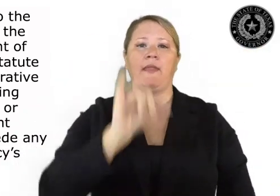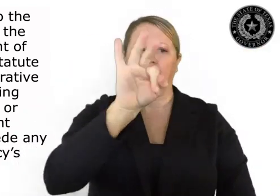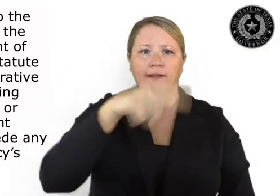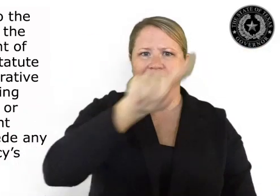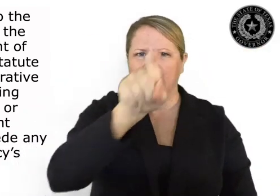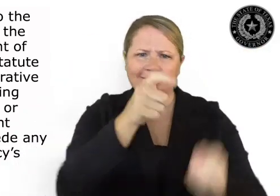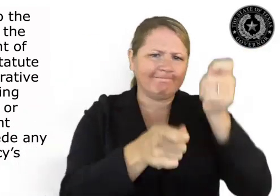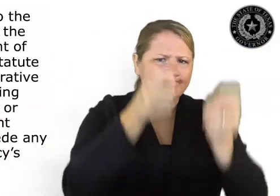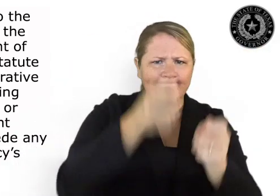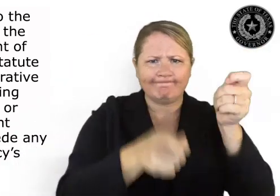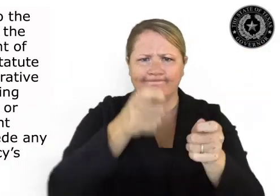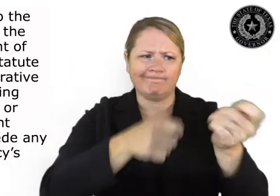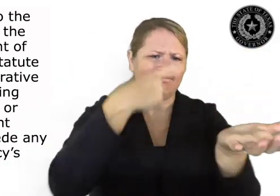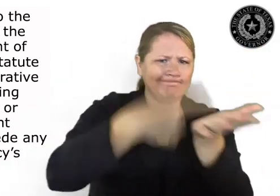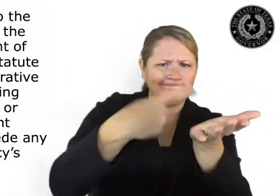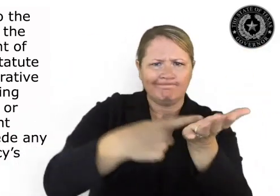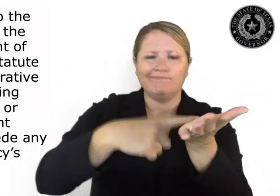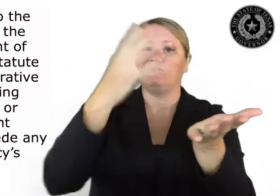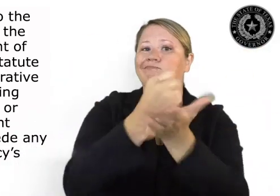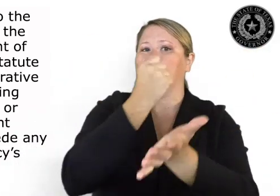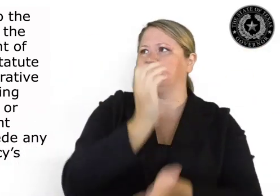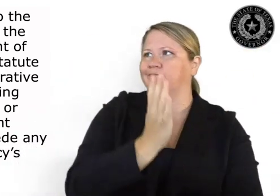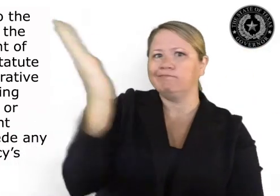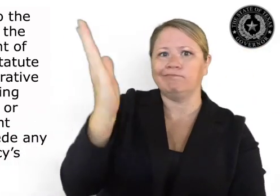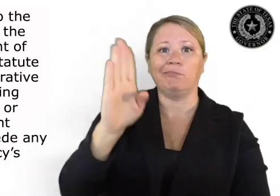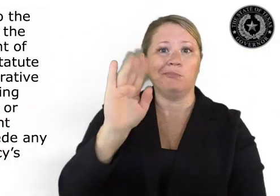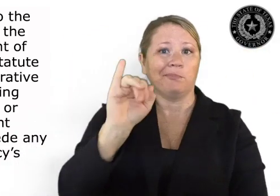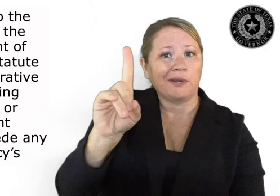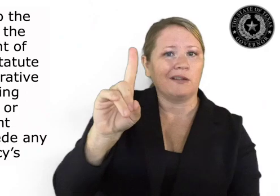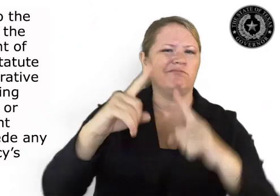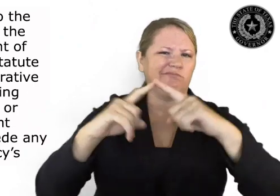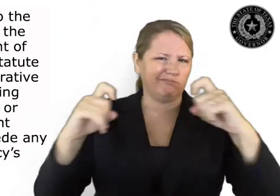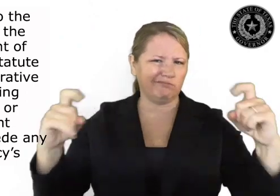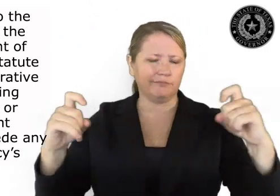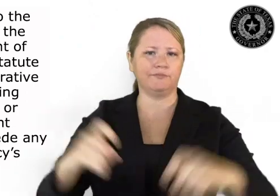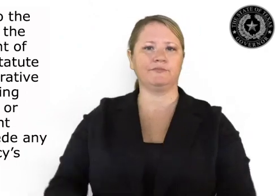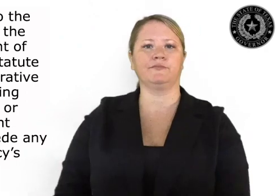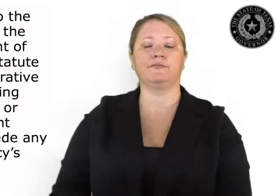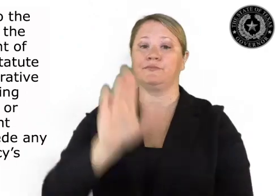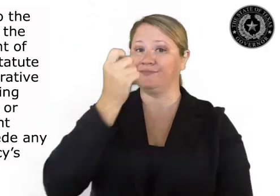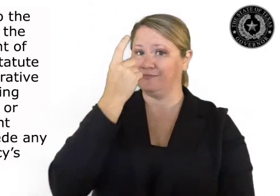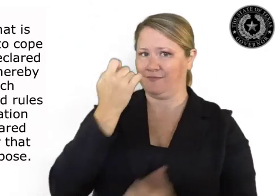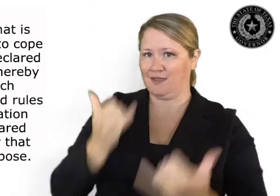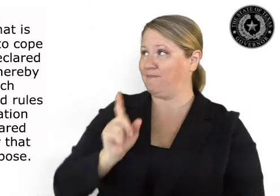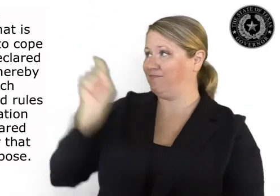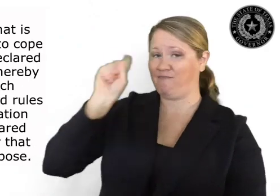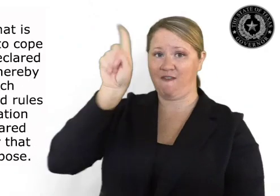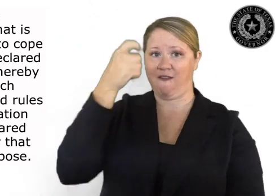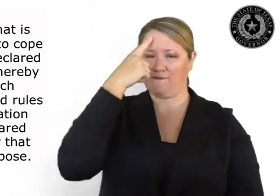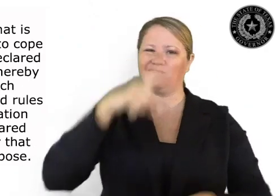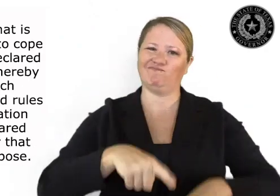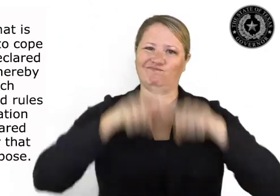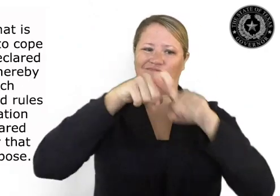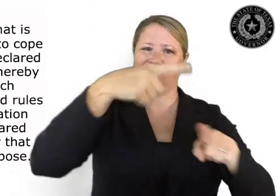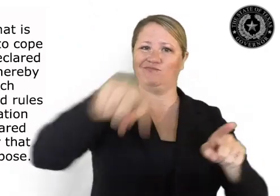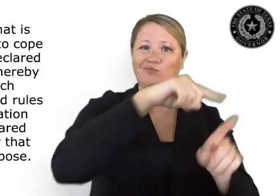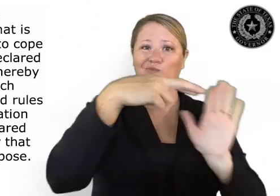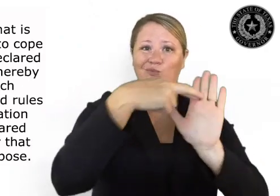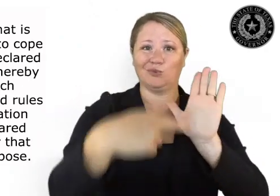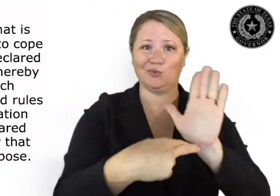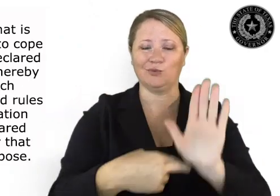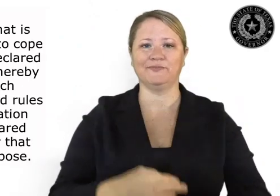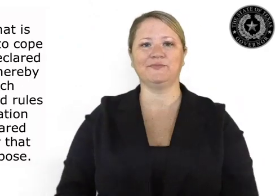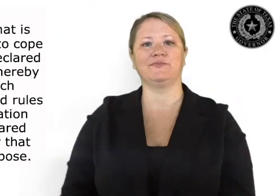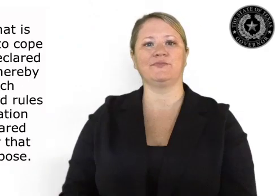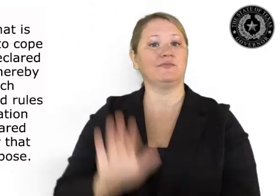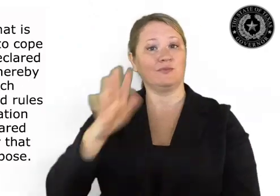statute or administrative rule regarding contracting or procurement would impede any state agency's emergency response